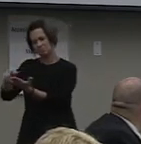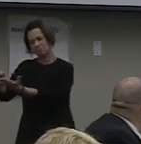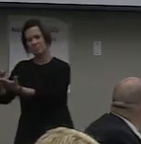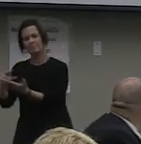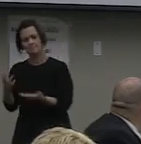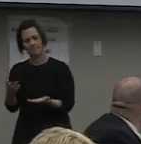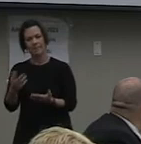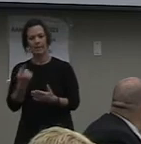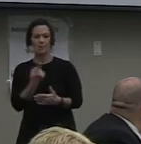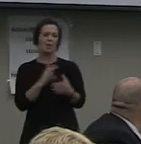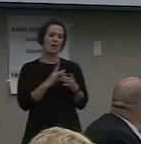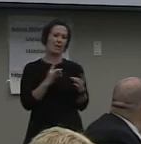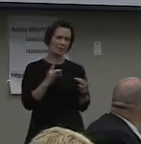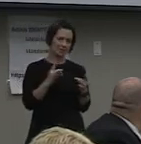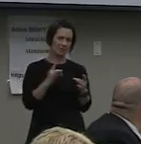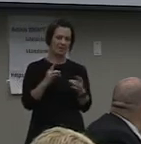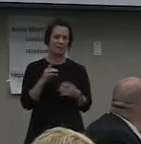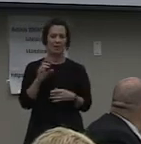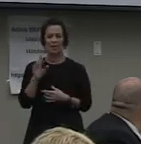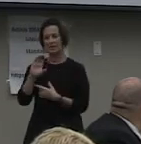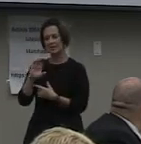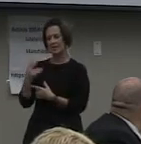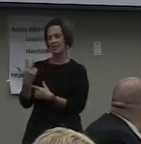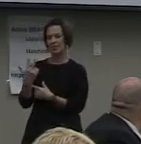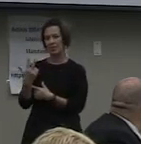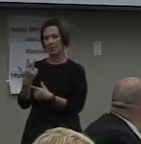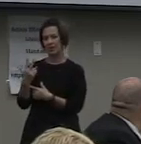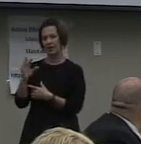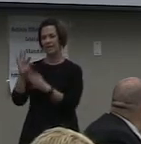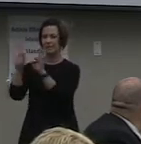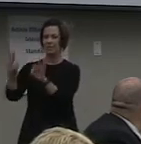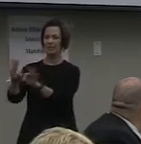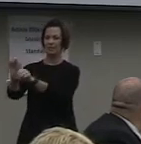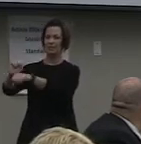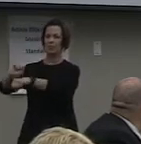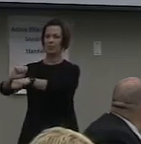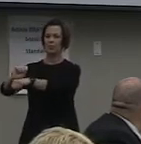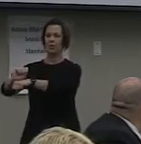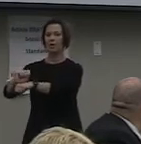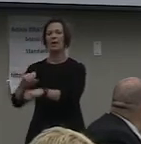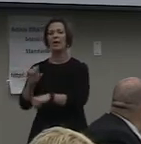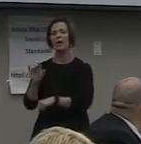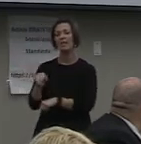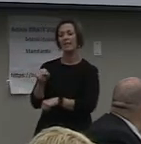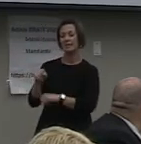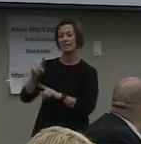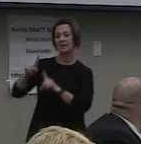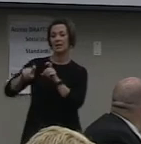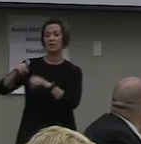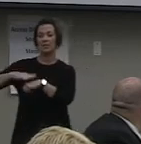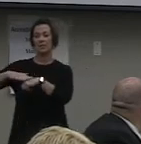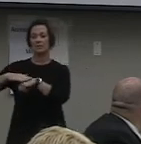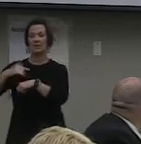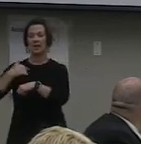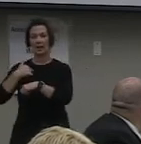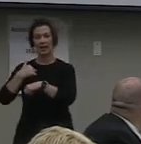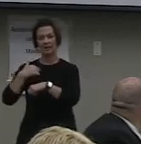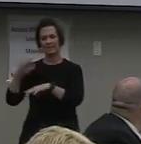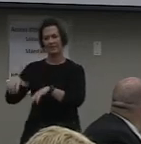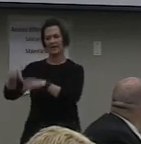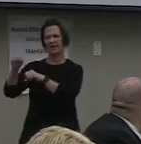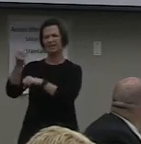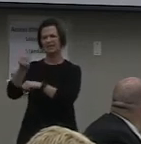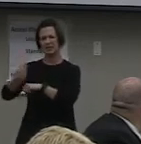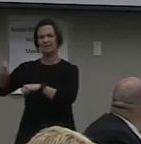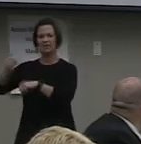One of my comments I'd like to make is the C3 framework, which is inquiry-based. I have taken several college courses that